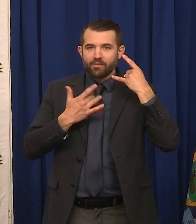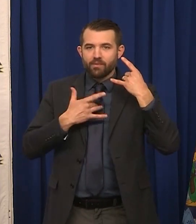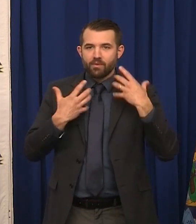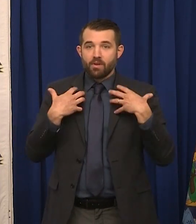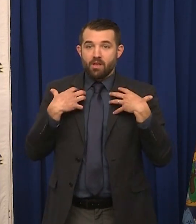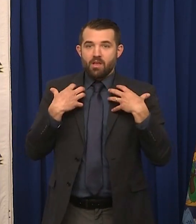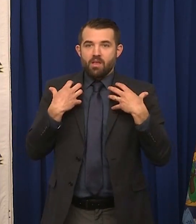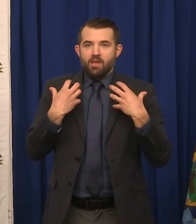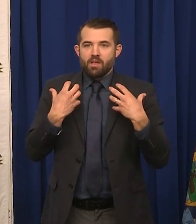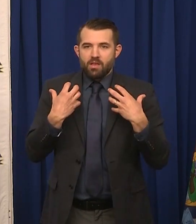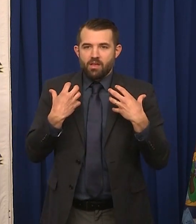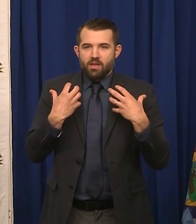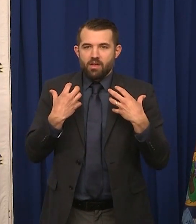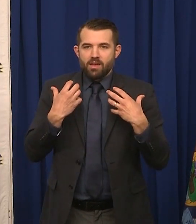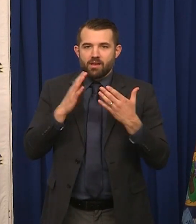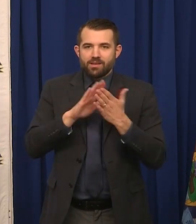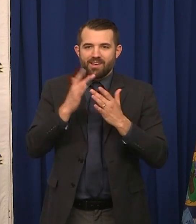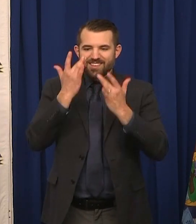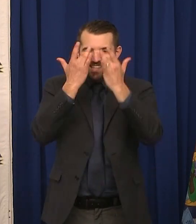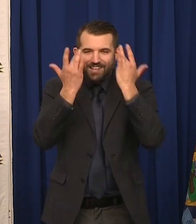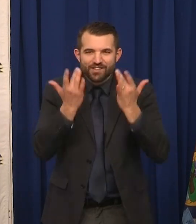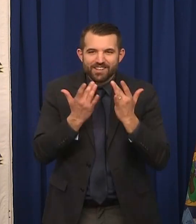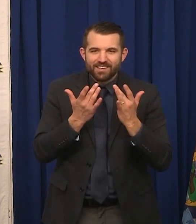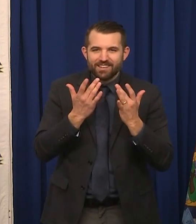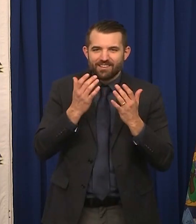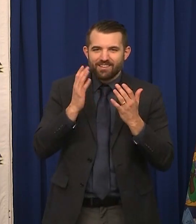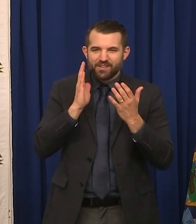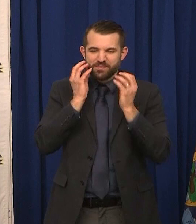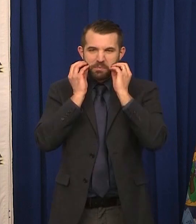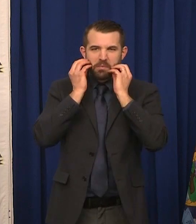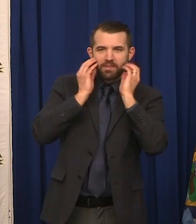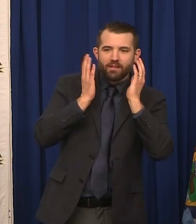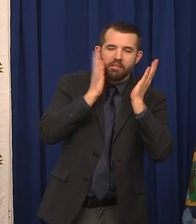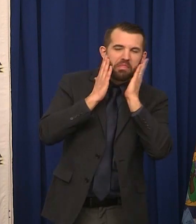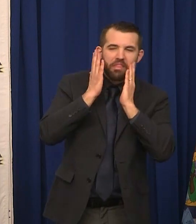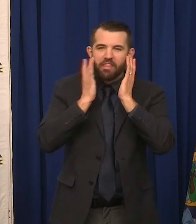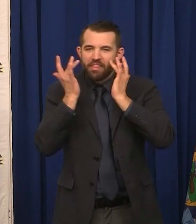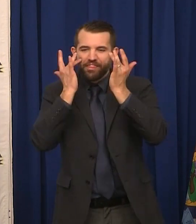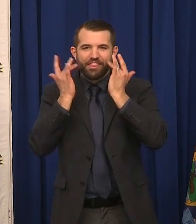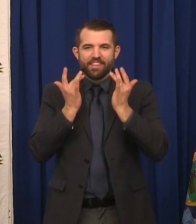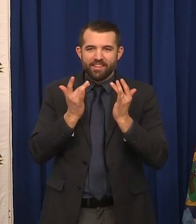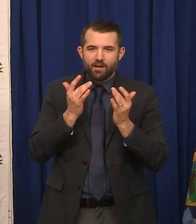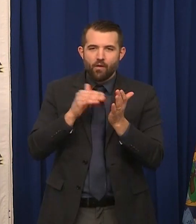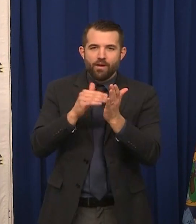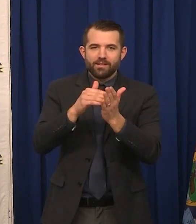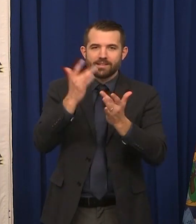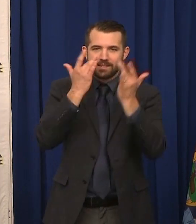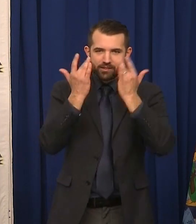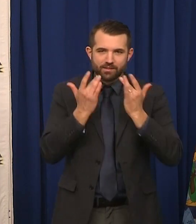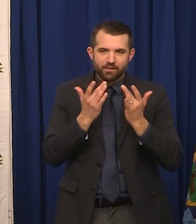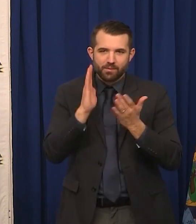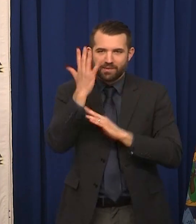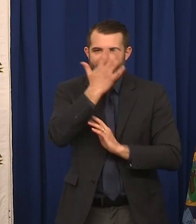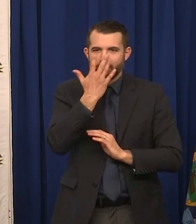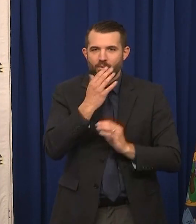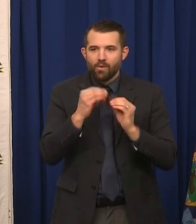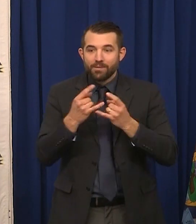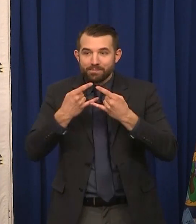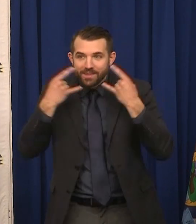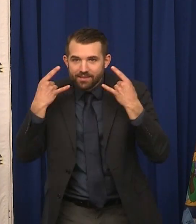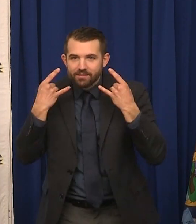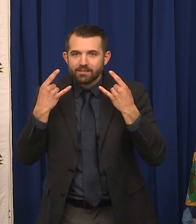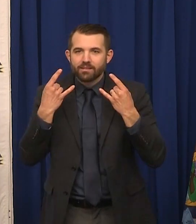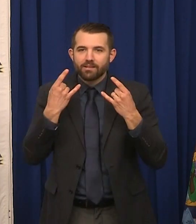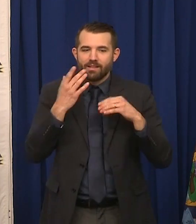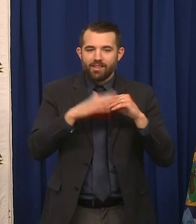the mask. Those two things have to be balanced out. The other category is with respect to healthcare workers. And